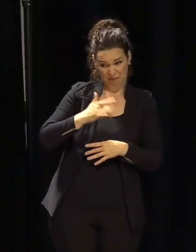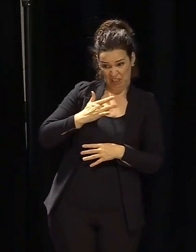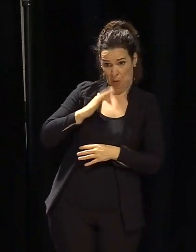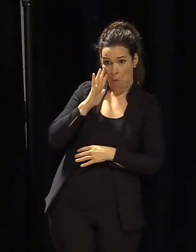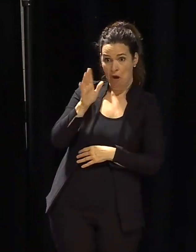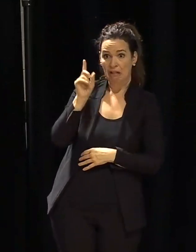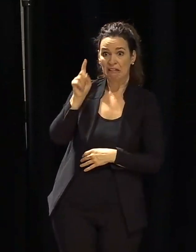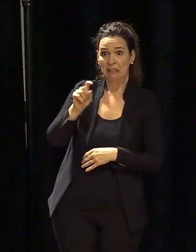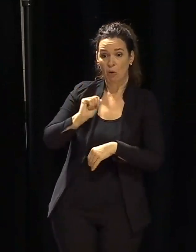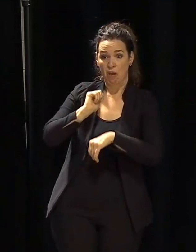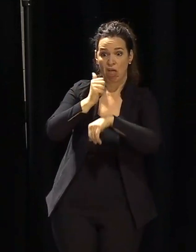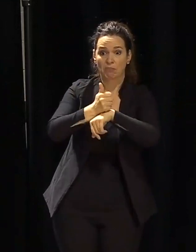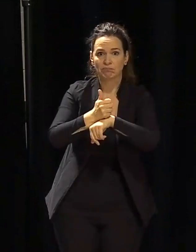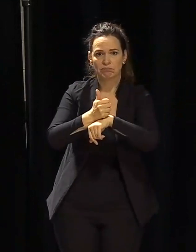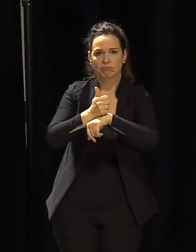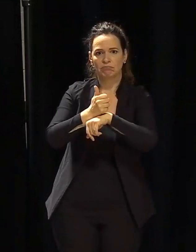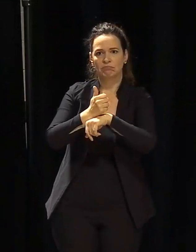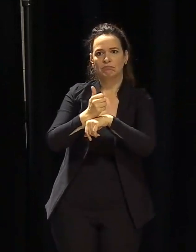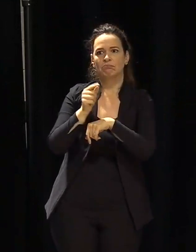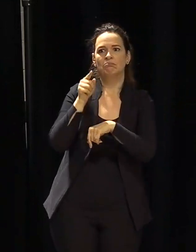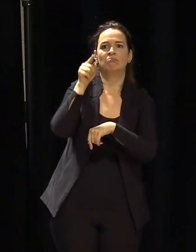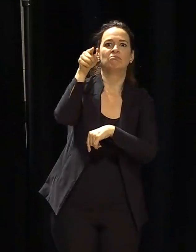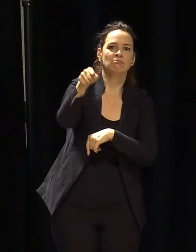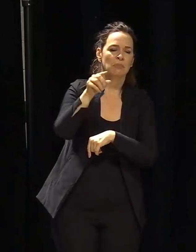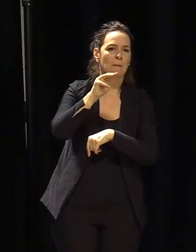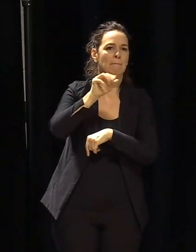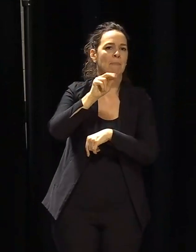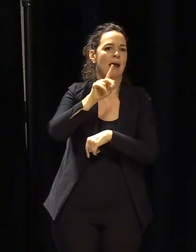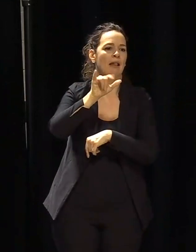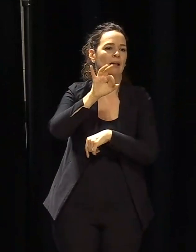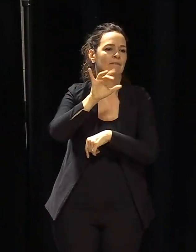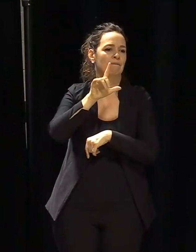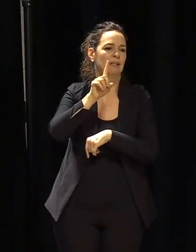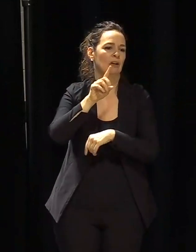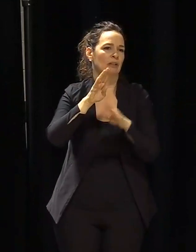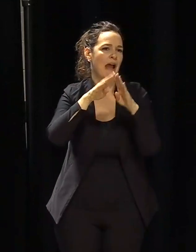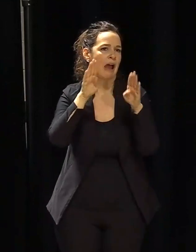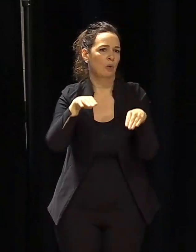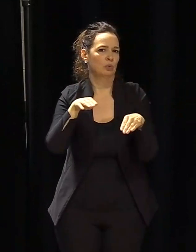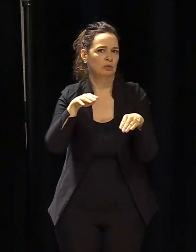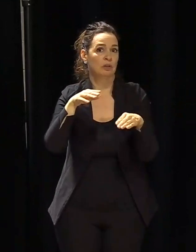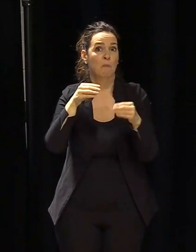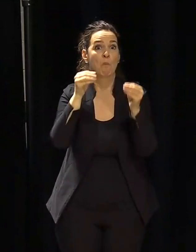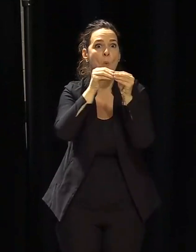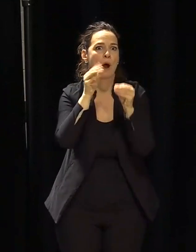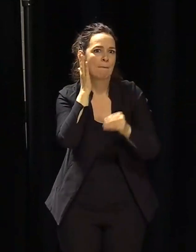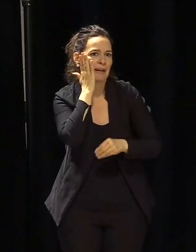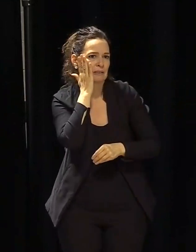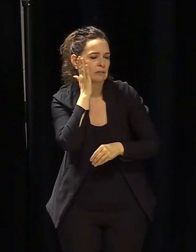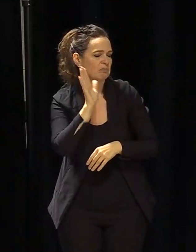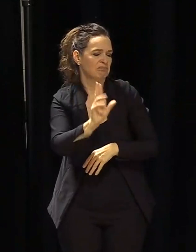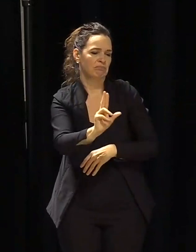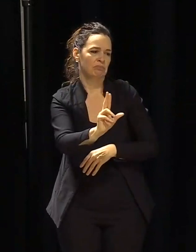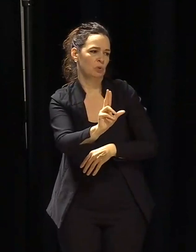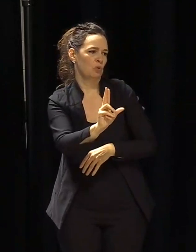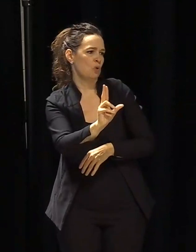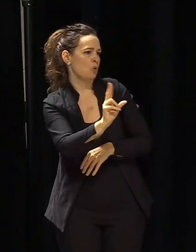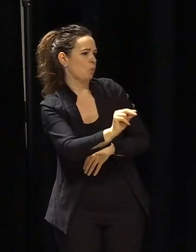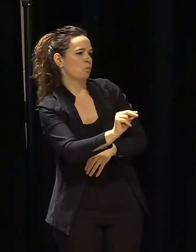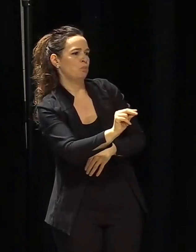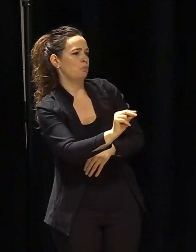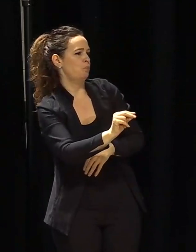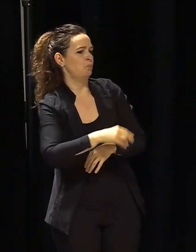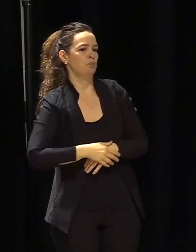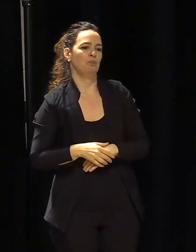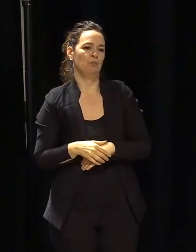today with the hospitals, again, beefing up the beds is not the